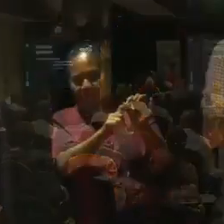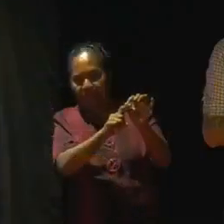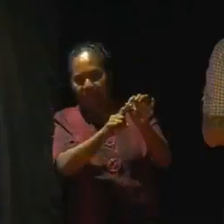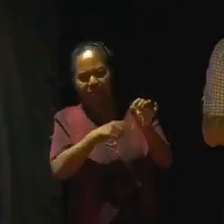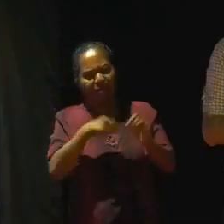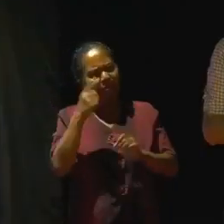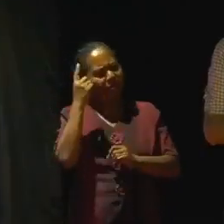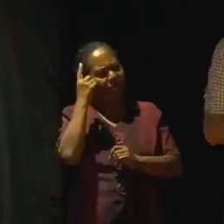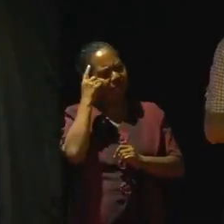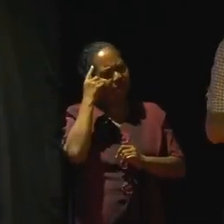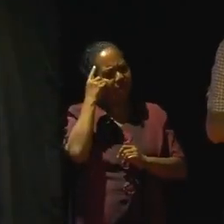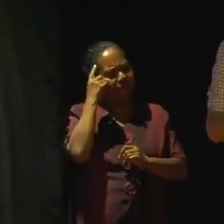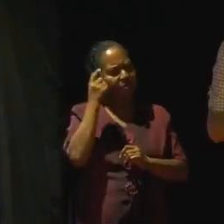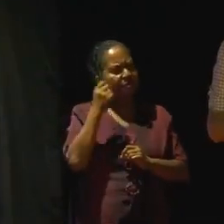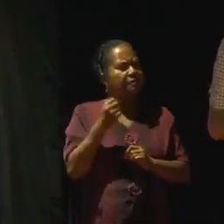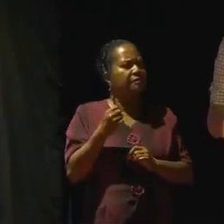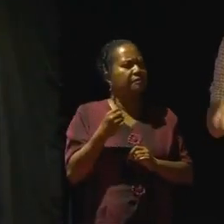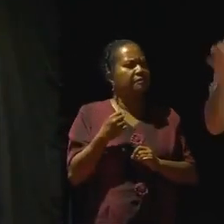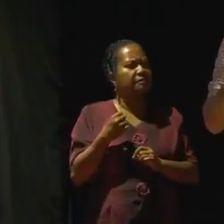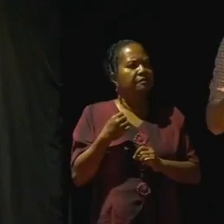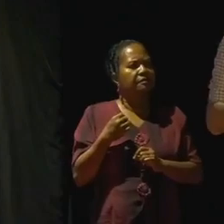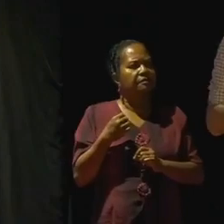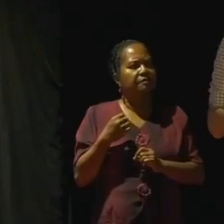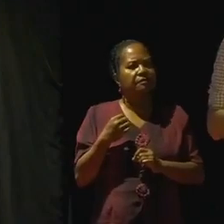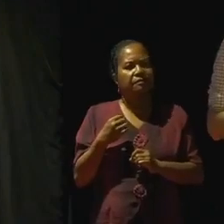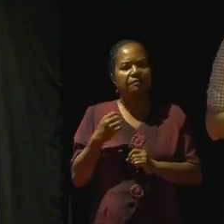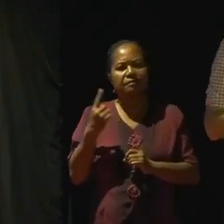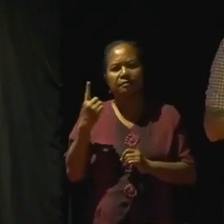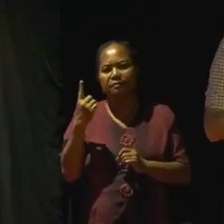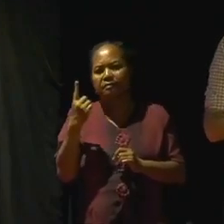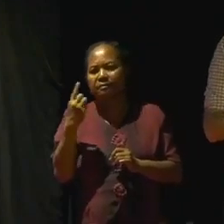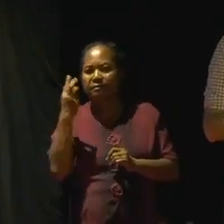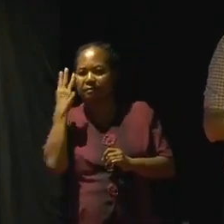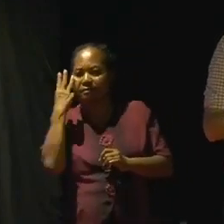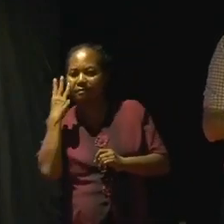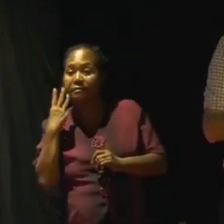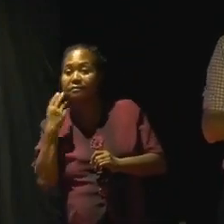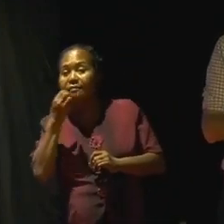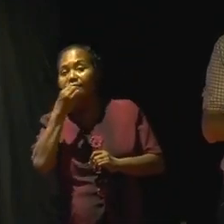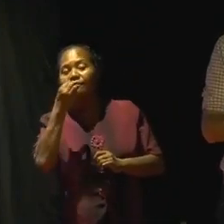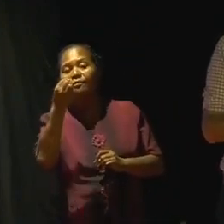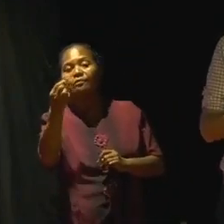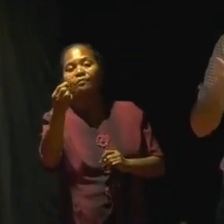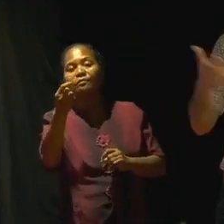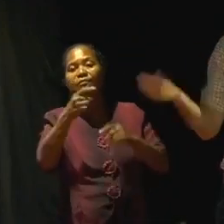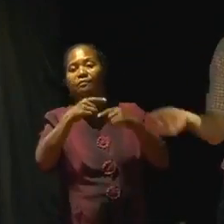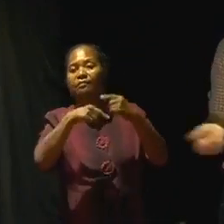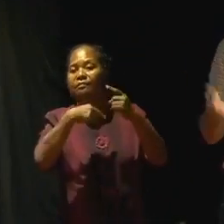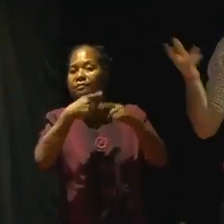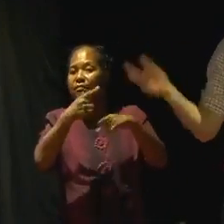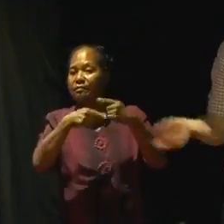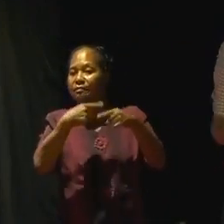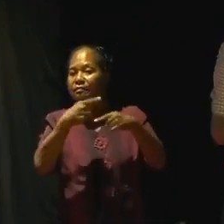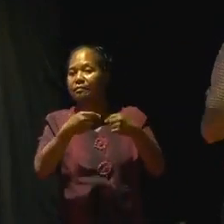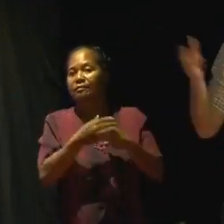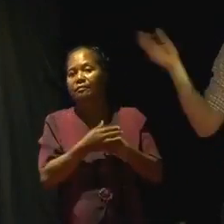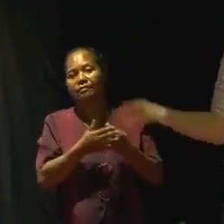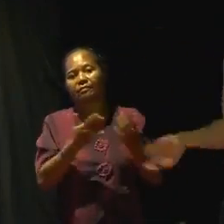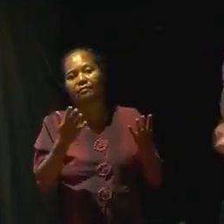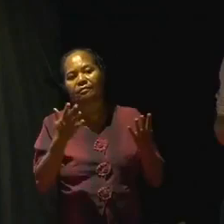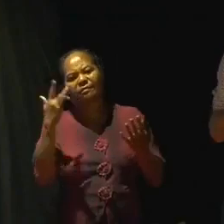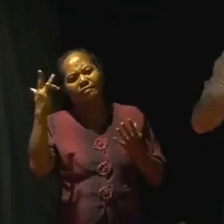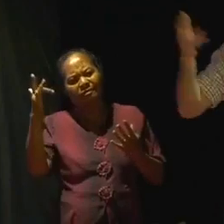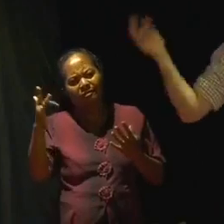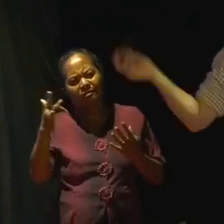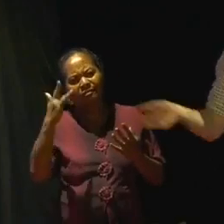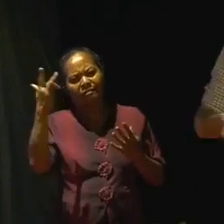into some of the streams the other day, I know one of the ladies asked about, when can I do this online or when can I do that